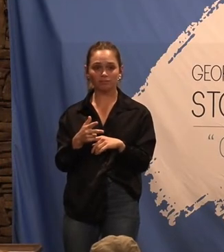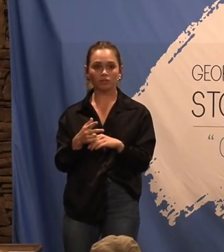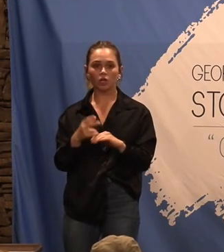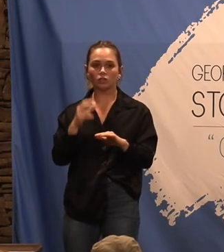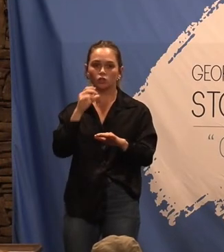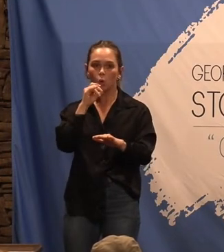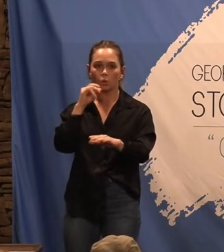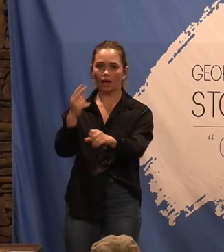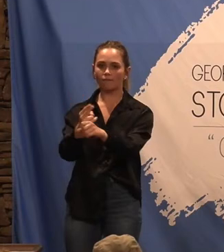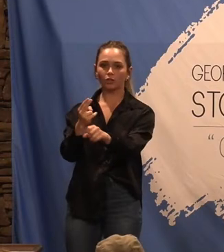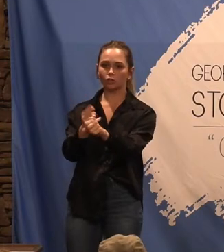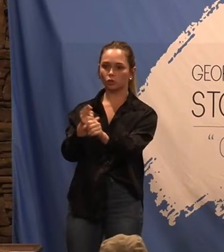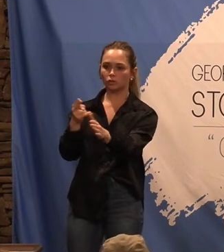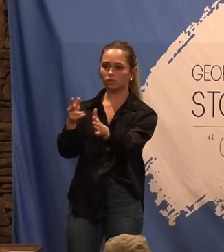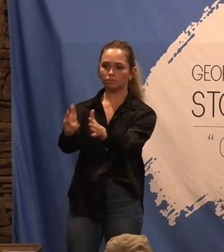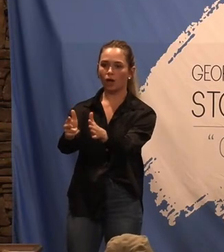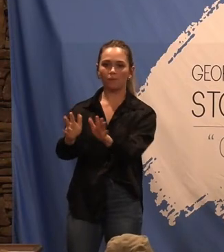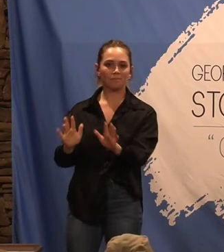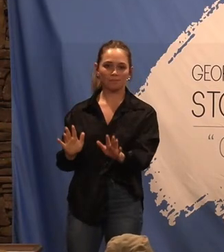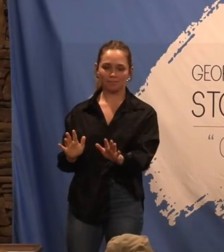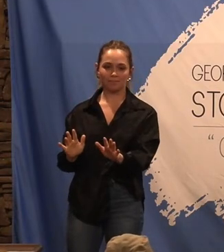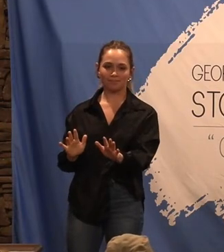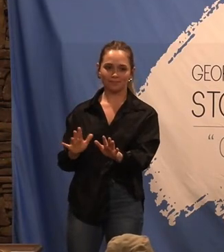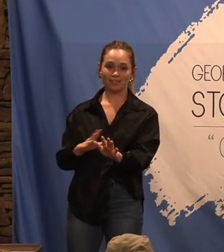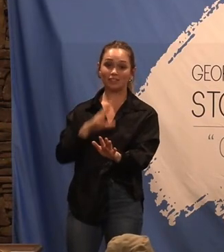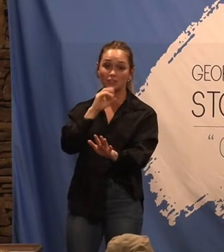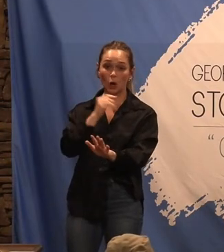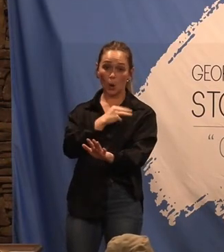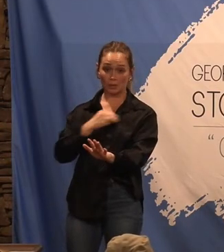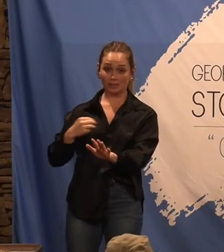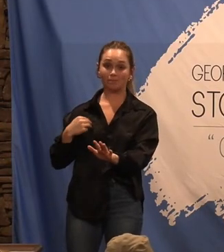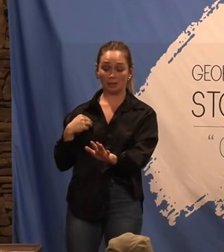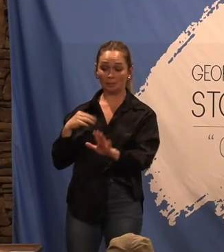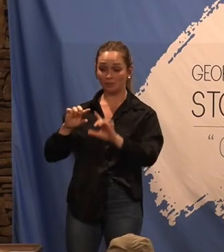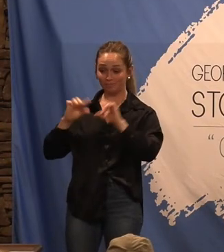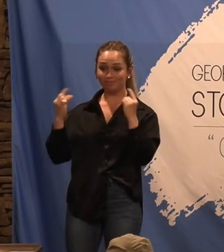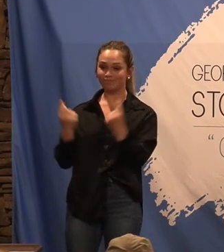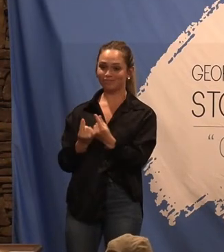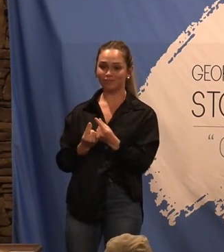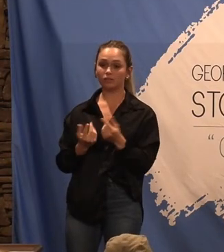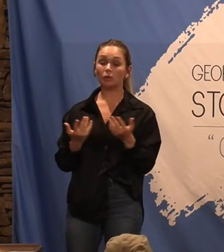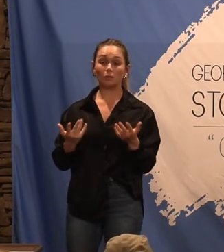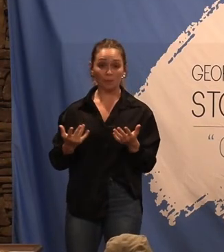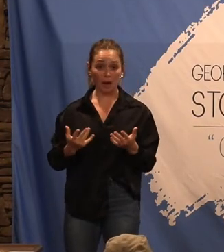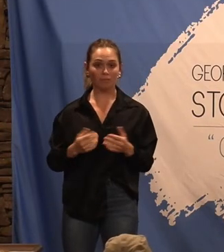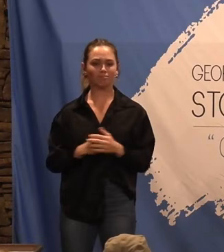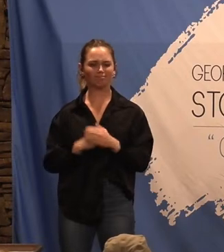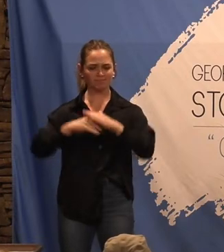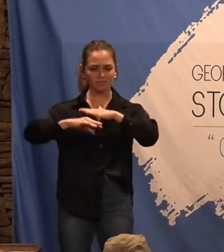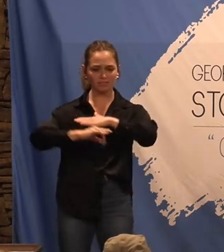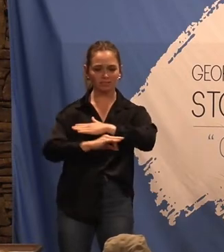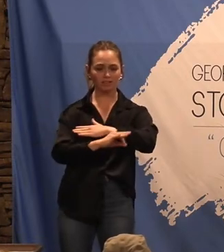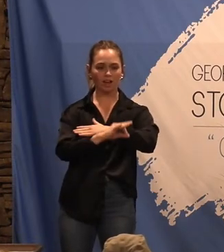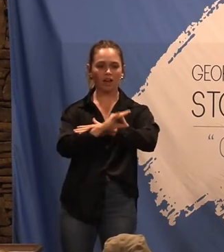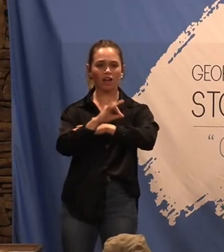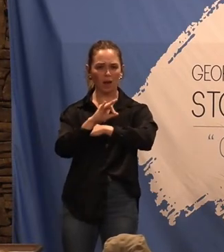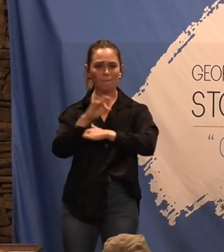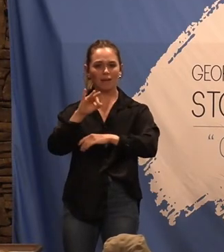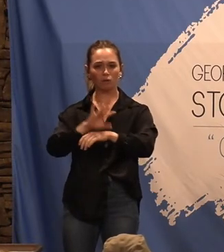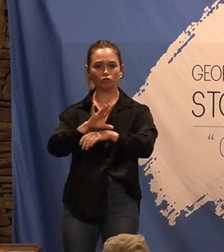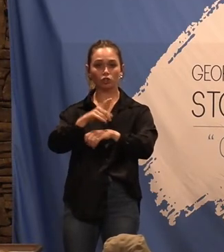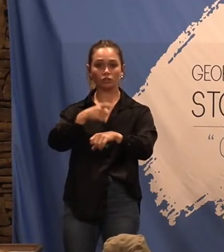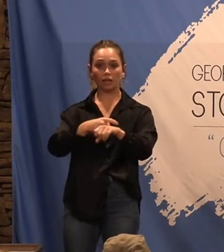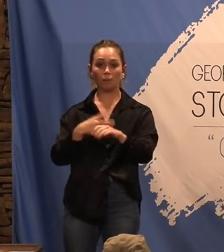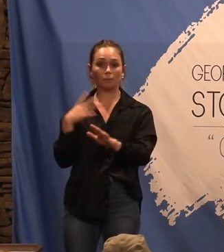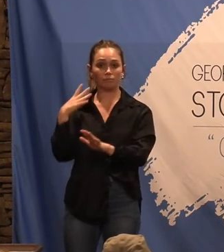ever park there. He was the oldest member of the congregation. Well, it was getting sun up by church time. We'd